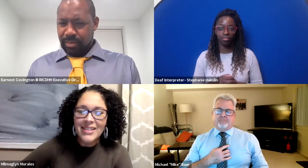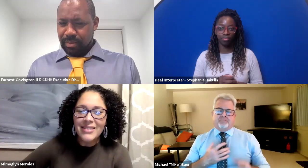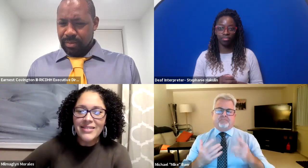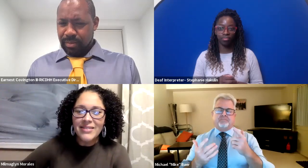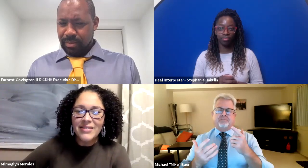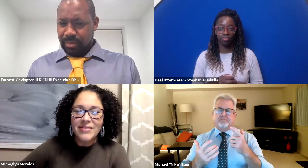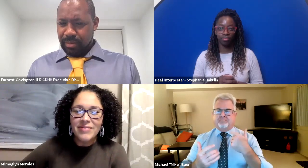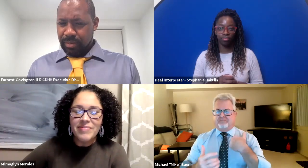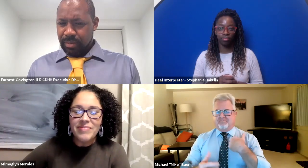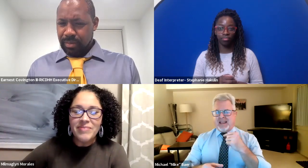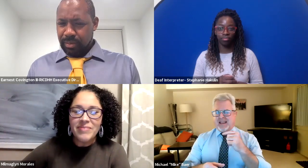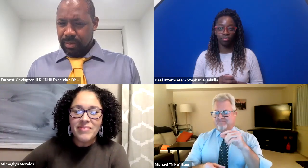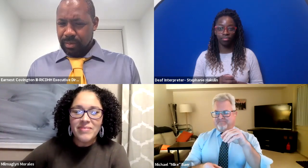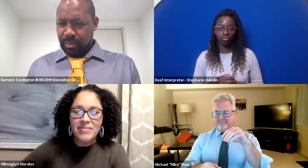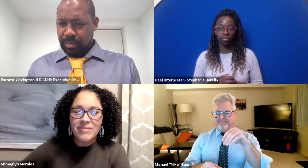have a question.